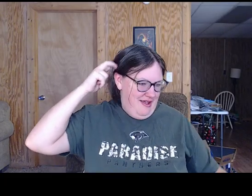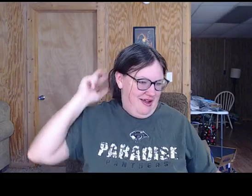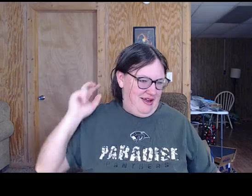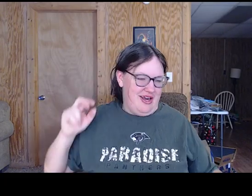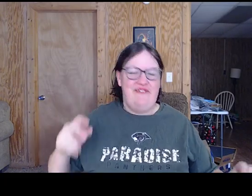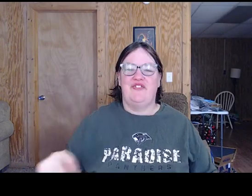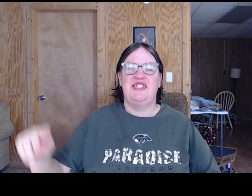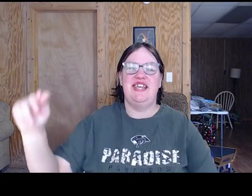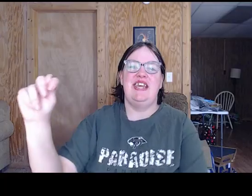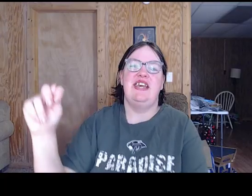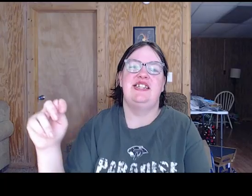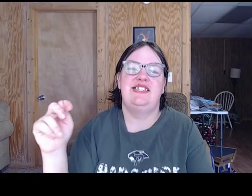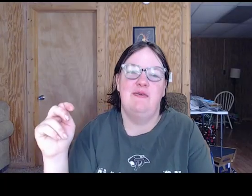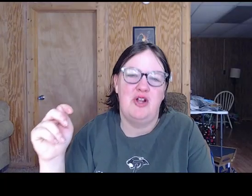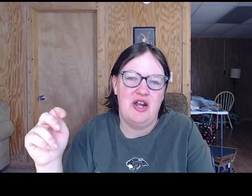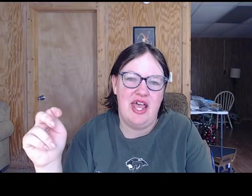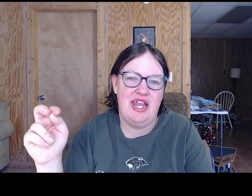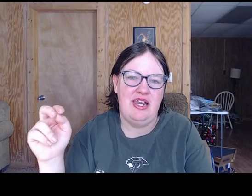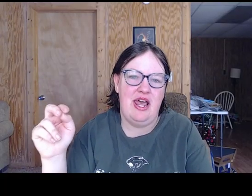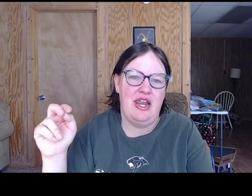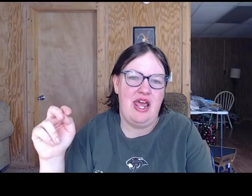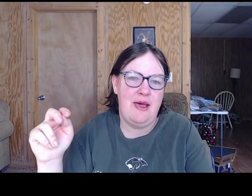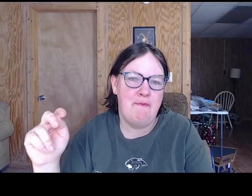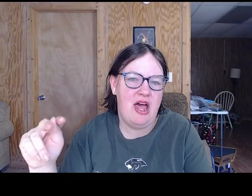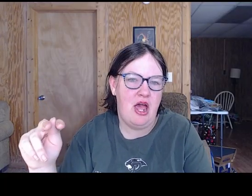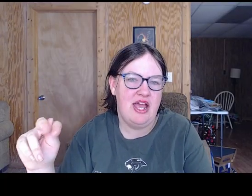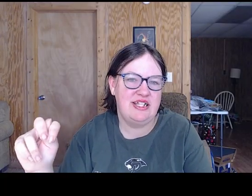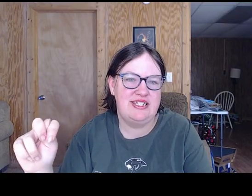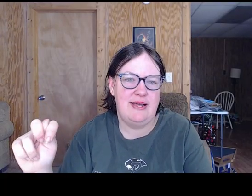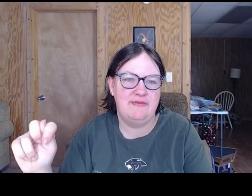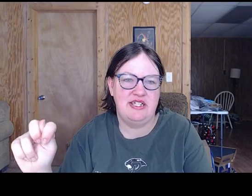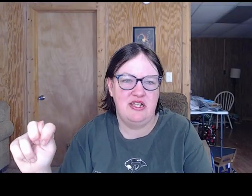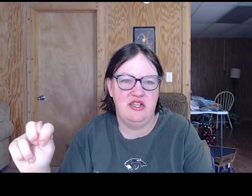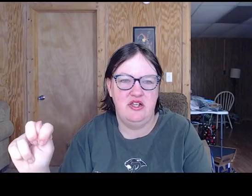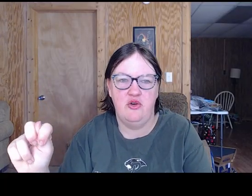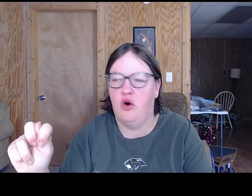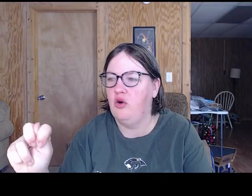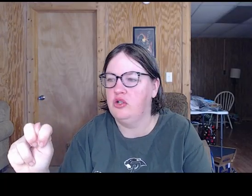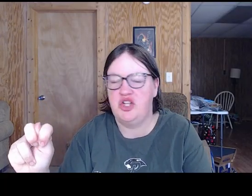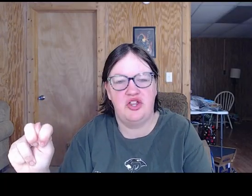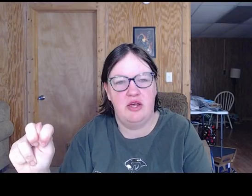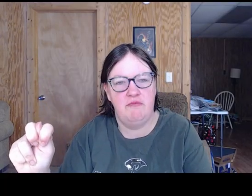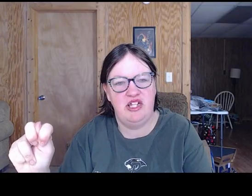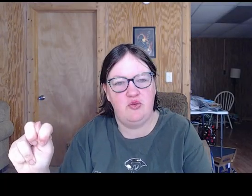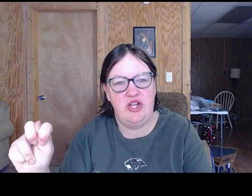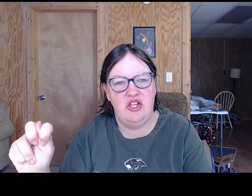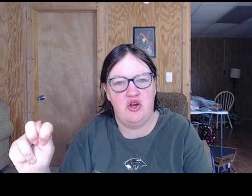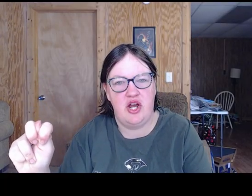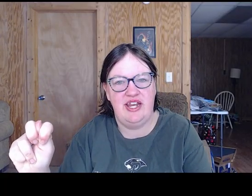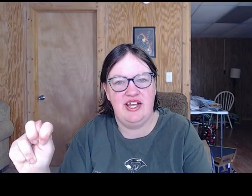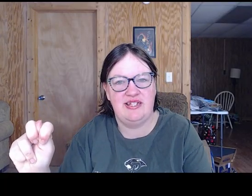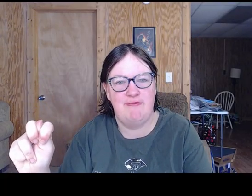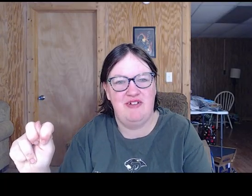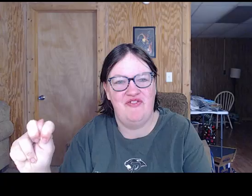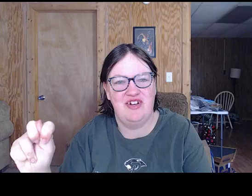All right, for T, it's similar to N and M, except you hold your thumb between your index and middle fingers like